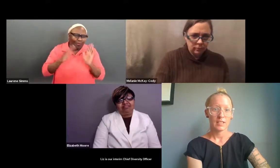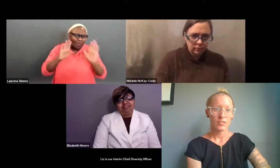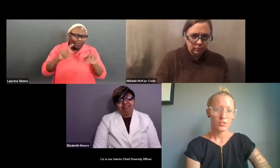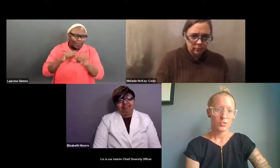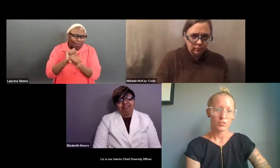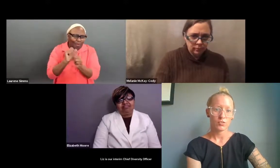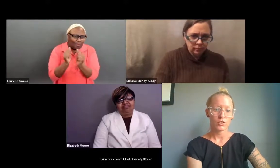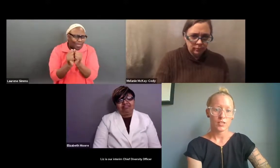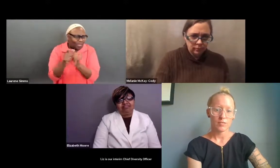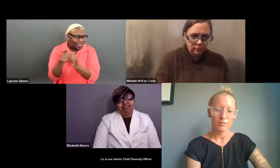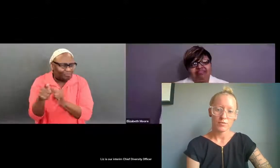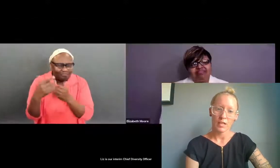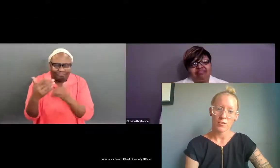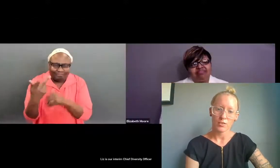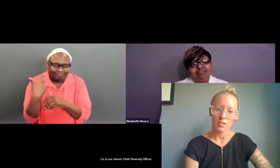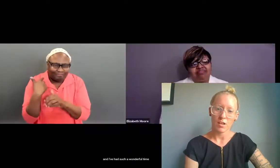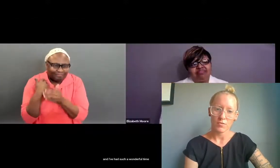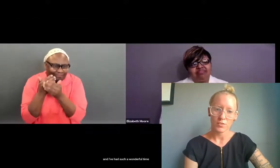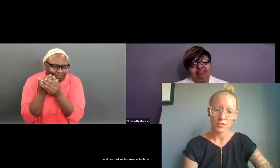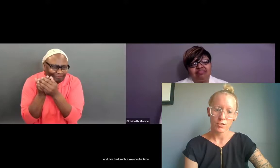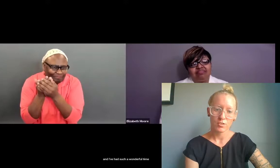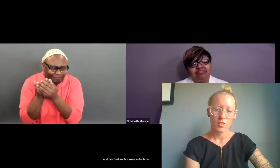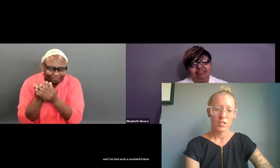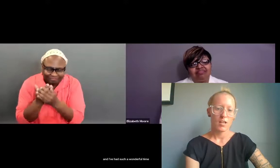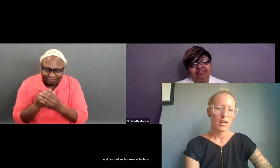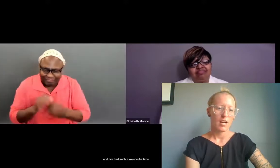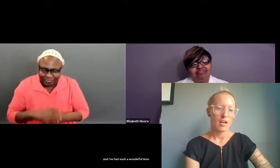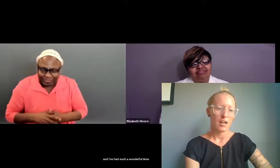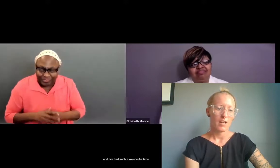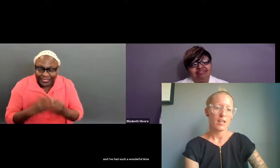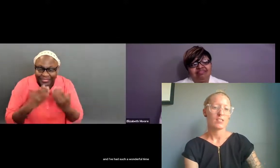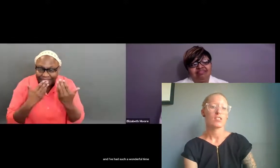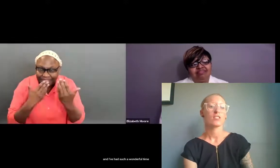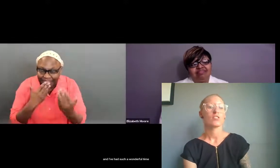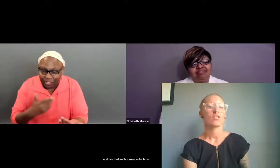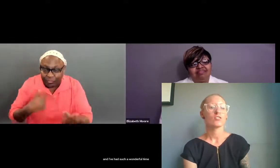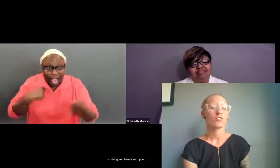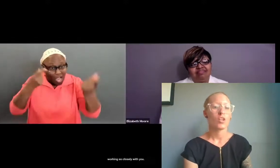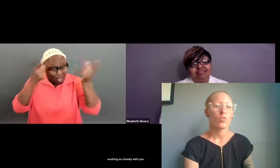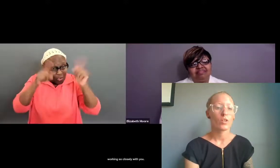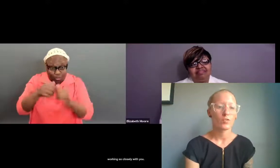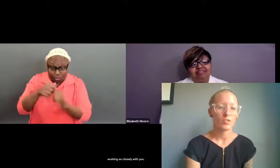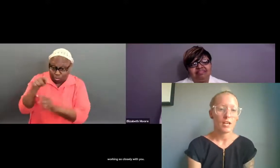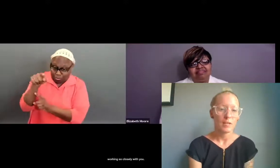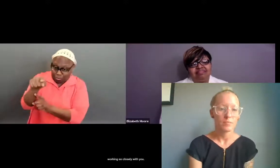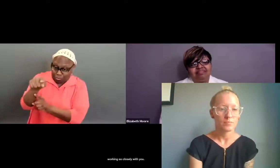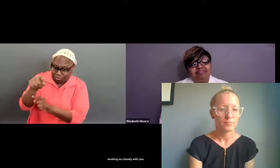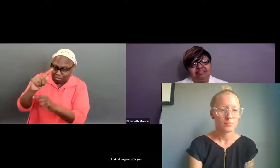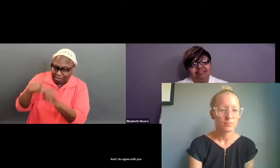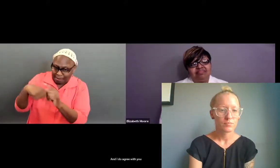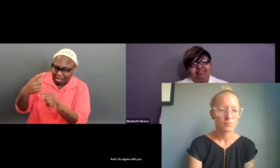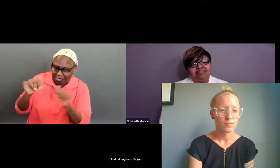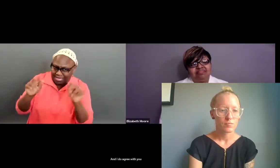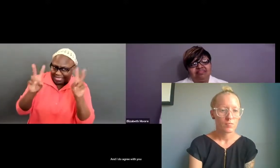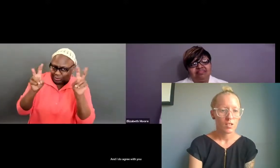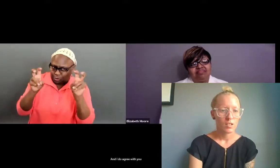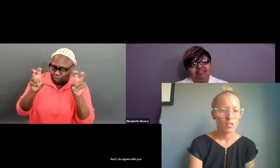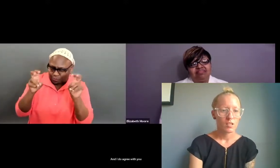And an intern, Chief Diversity Officer. I've had such a wonderful time.